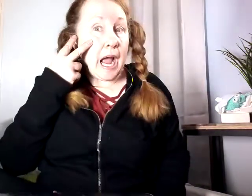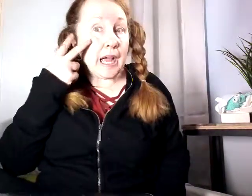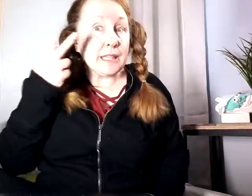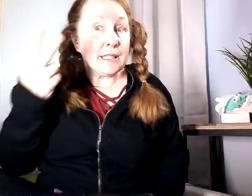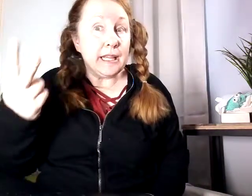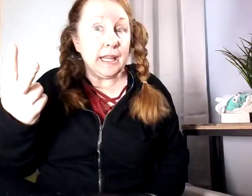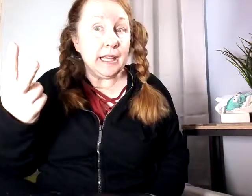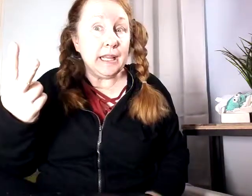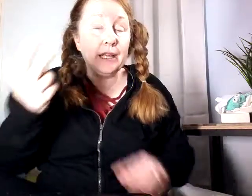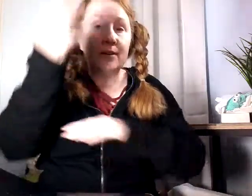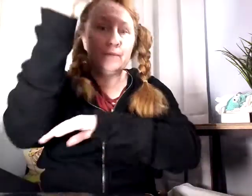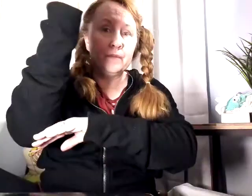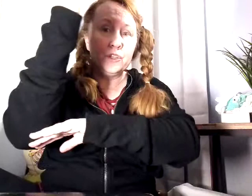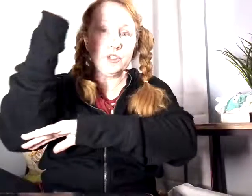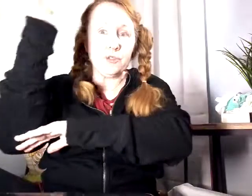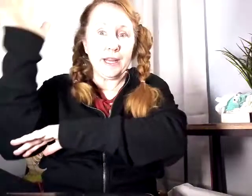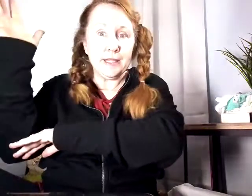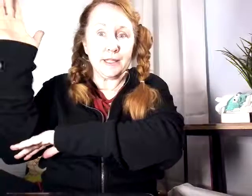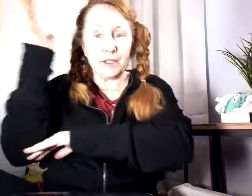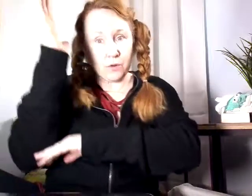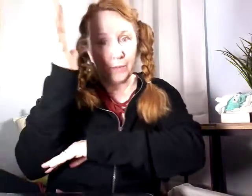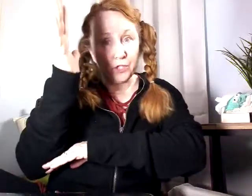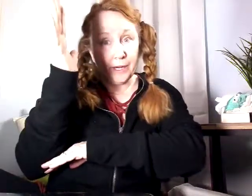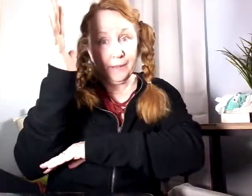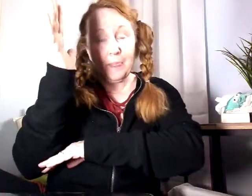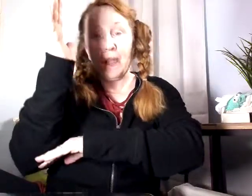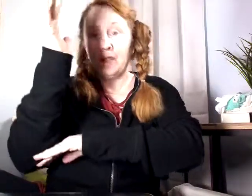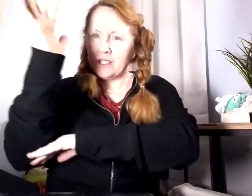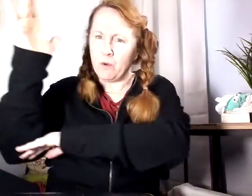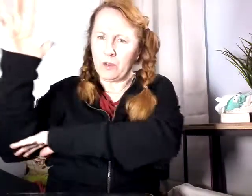I see trees. So it would be tree, and then it's more than one.